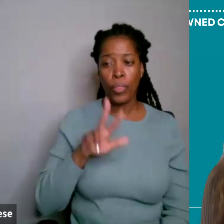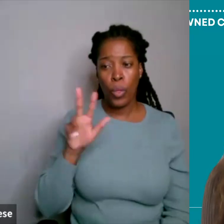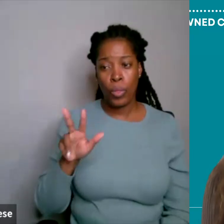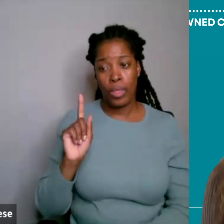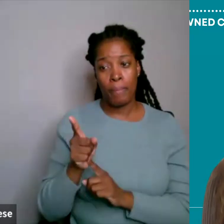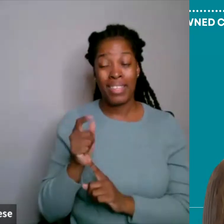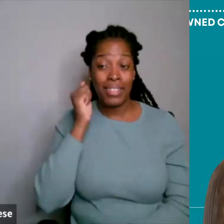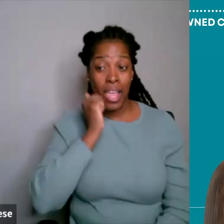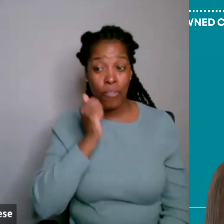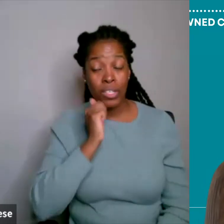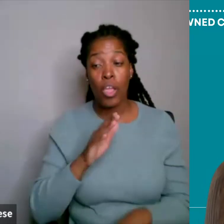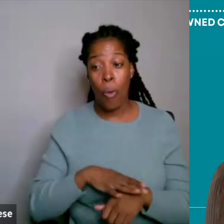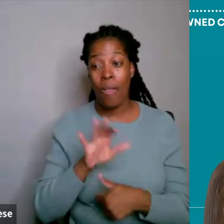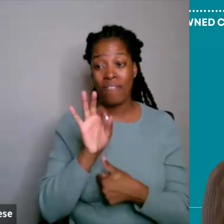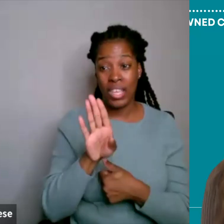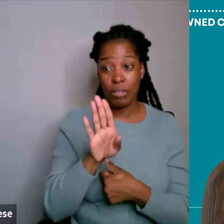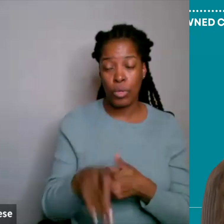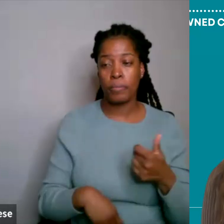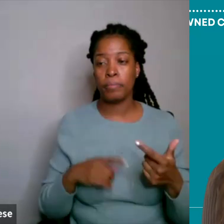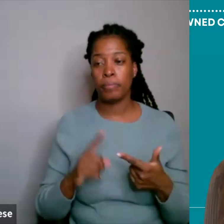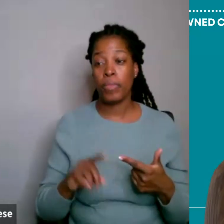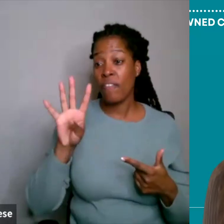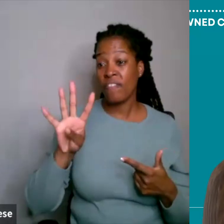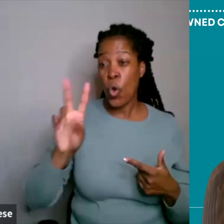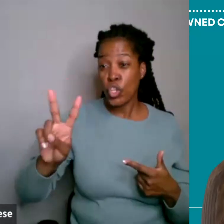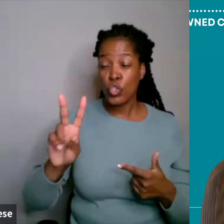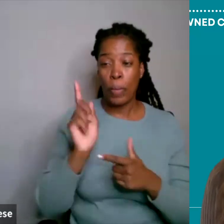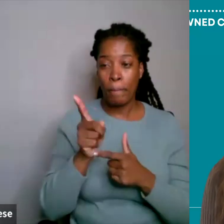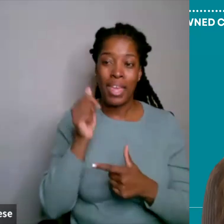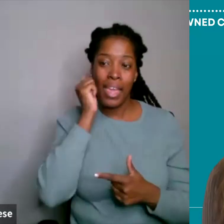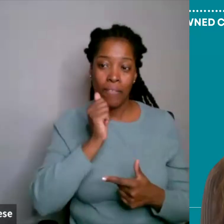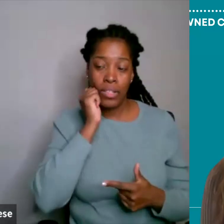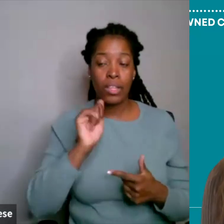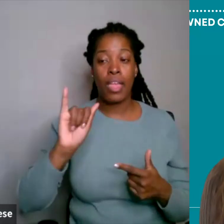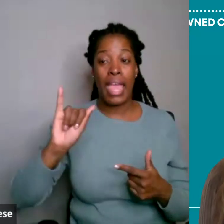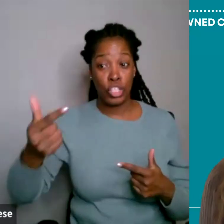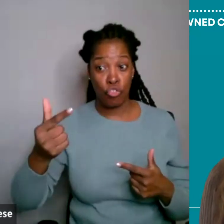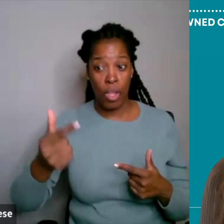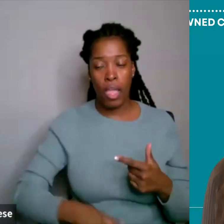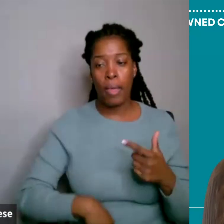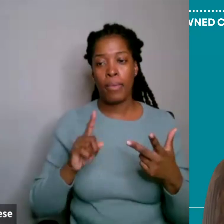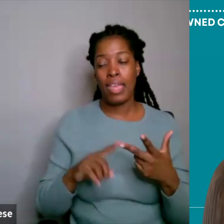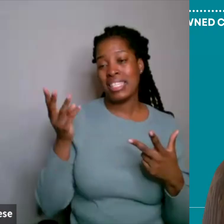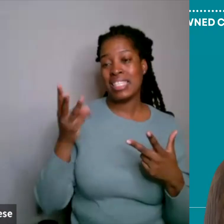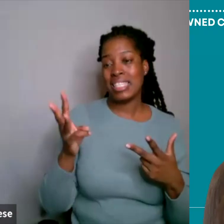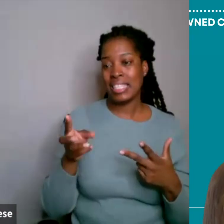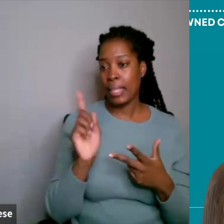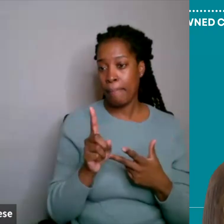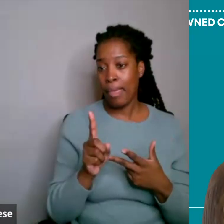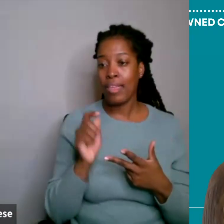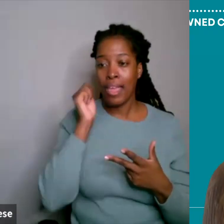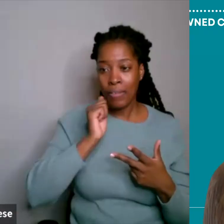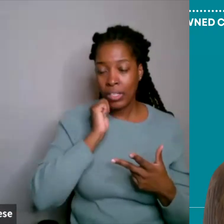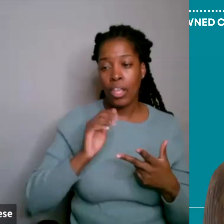33 minutes a day on Facebook, 42 minutes a day on Instagram, and 16 minutes a